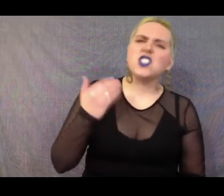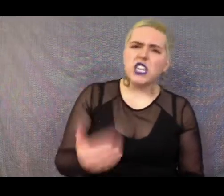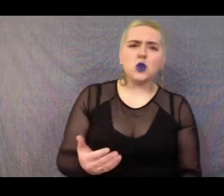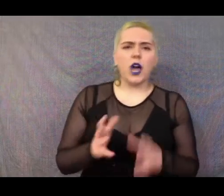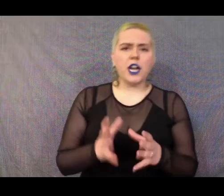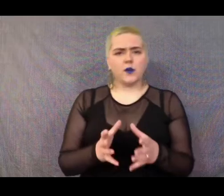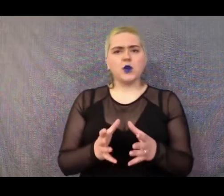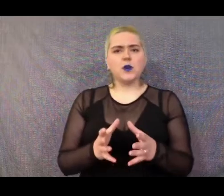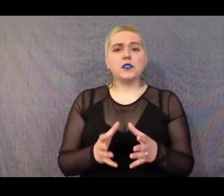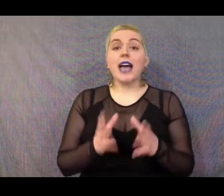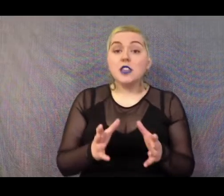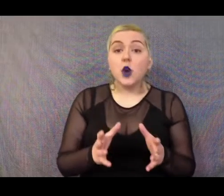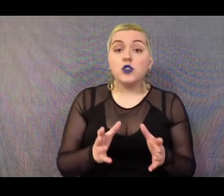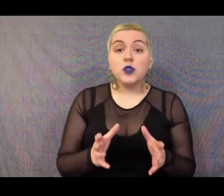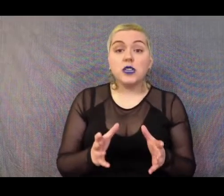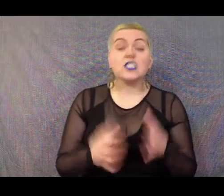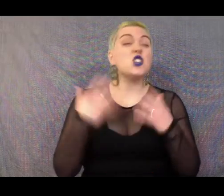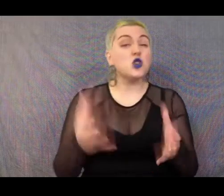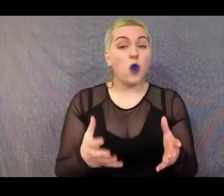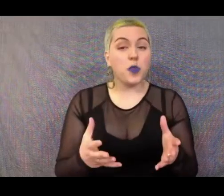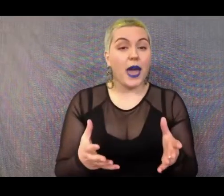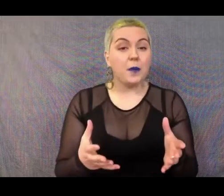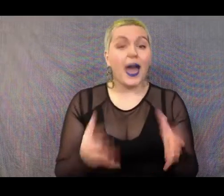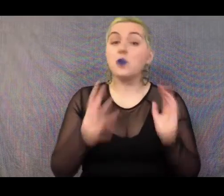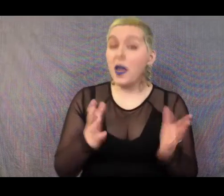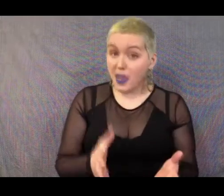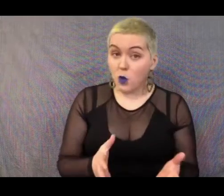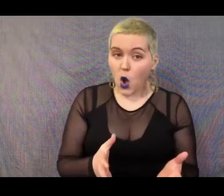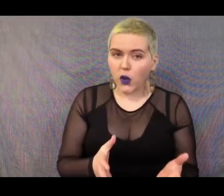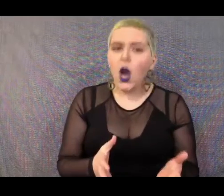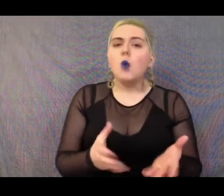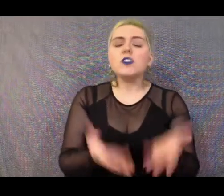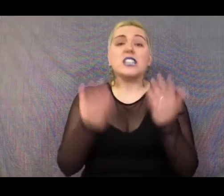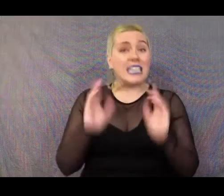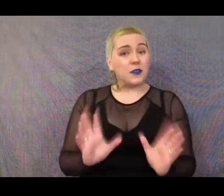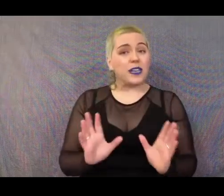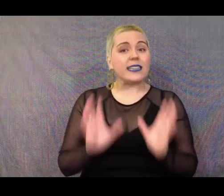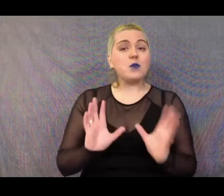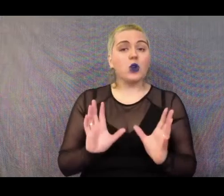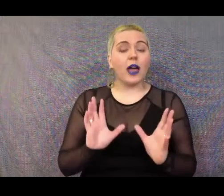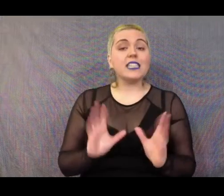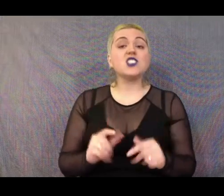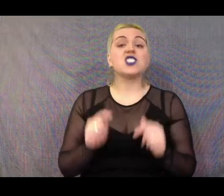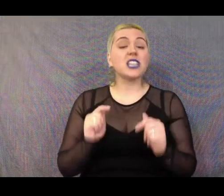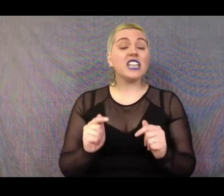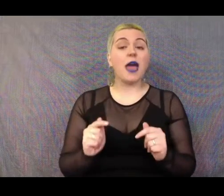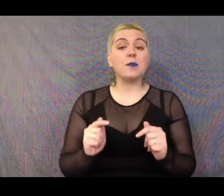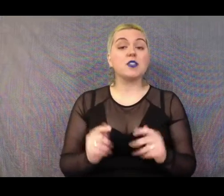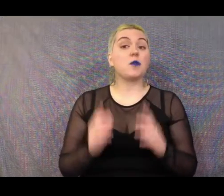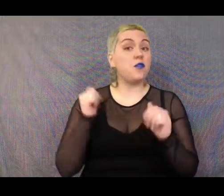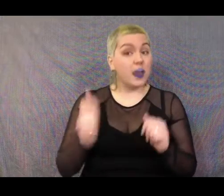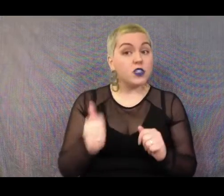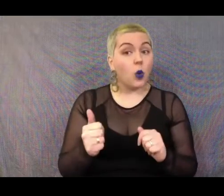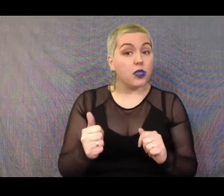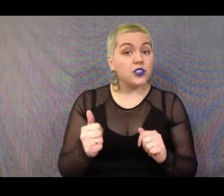that single-blind reviewers, as in those who can see who wrote the paper and where they work, were significantly more likely to select papers